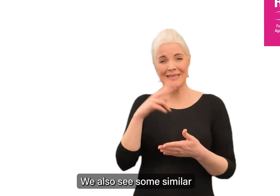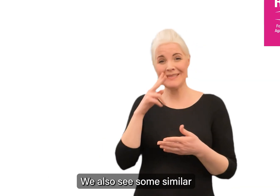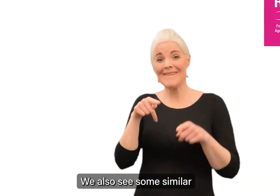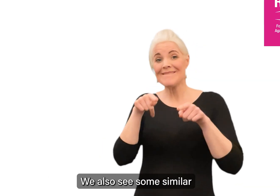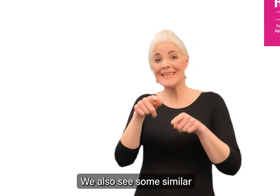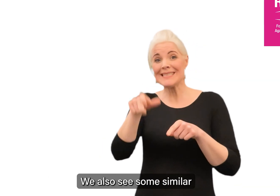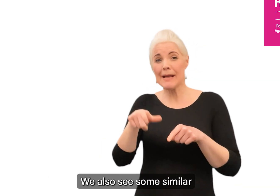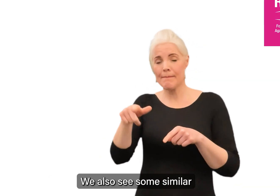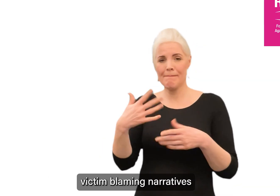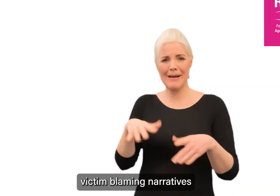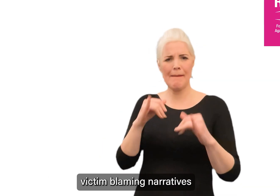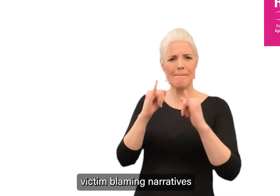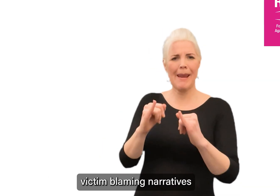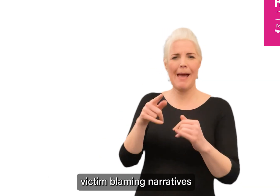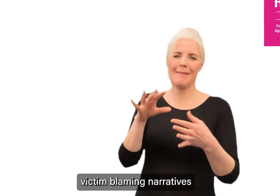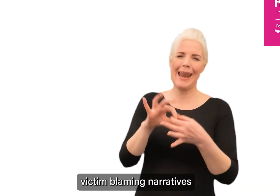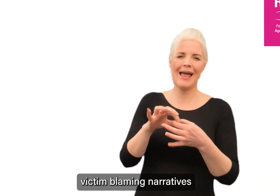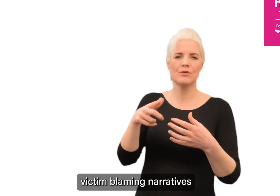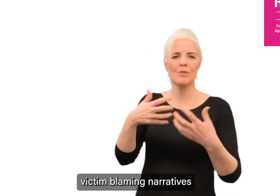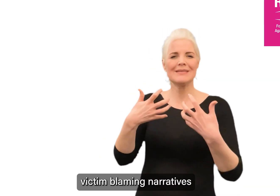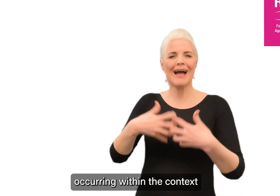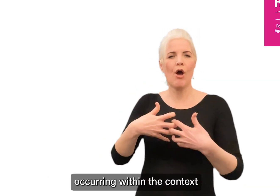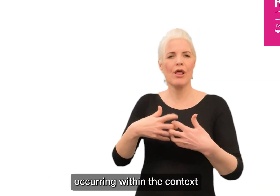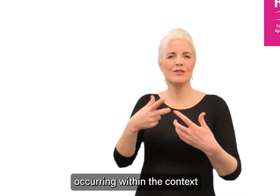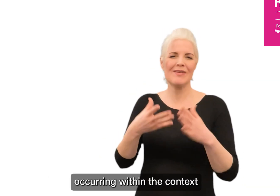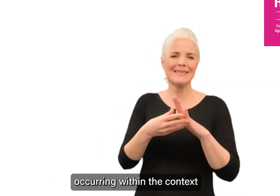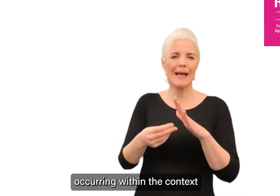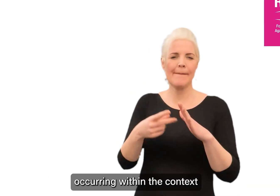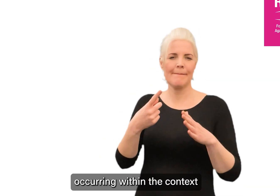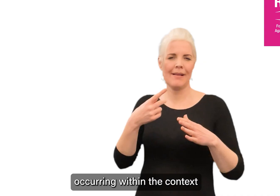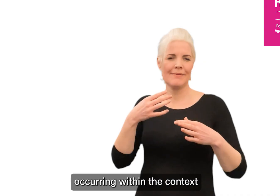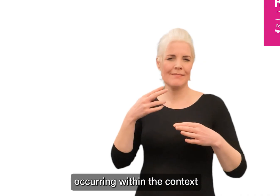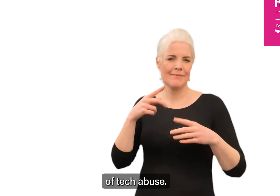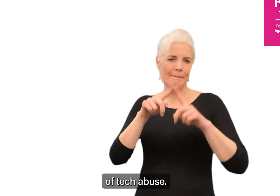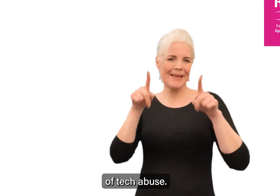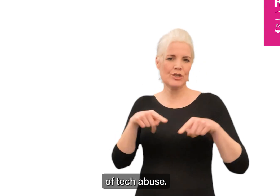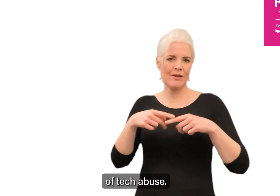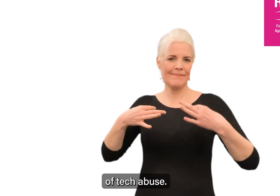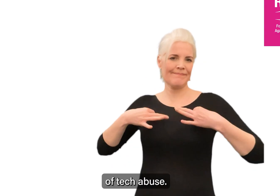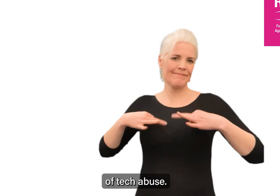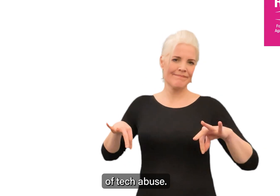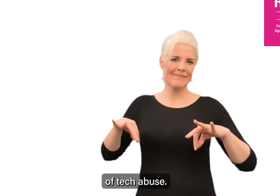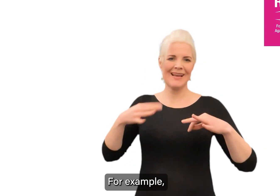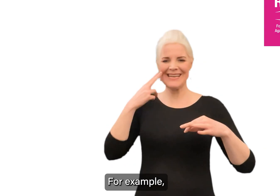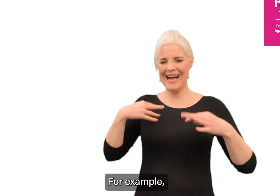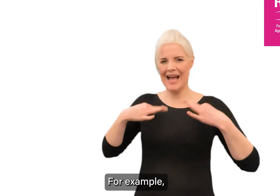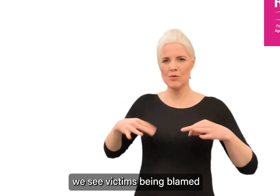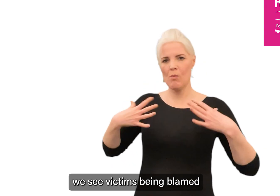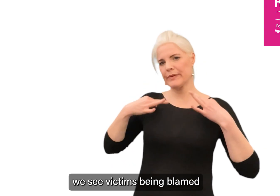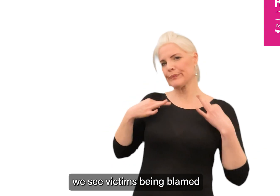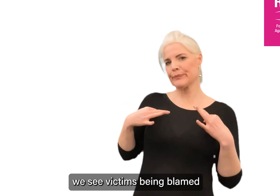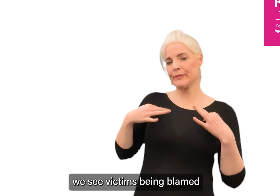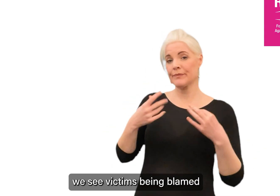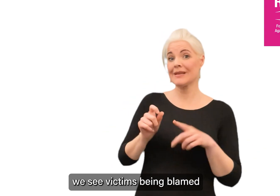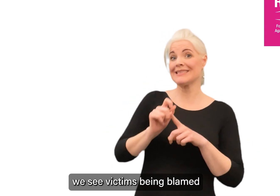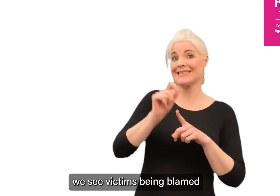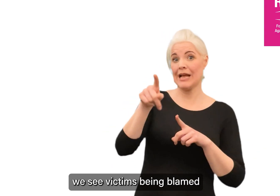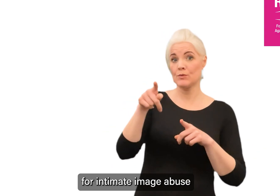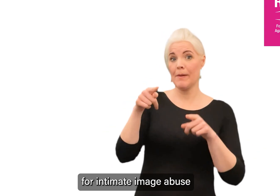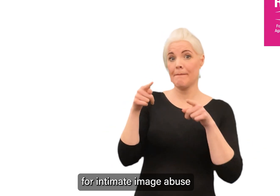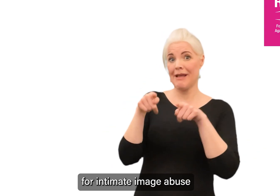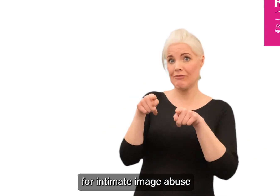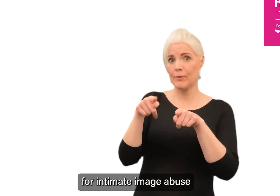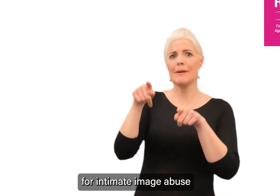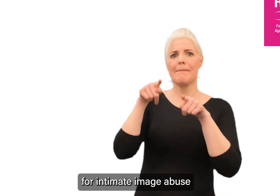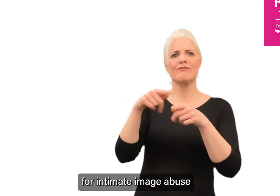see some similar victim blaming narratives occurring within the context of tech abuse. For example, we see victims being blamed